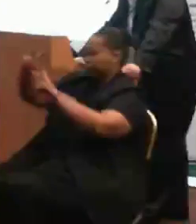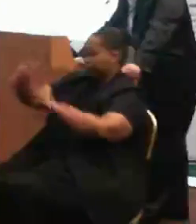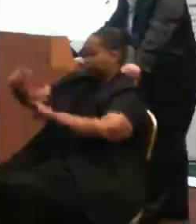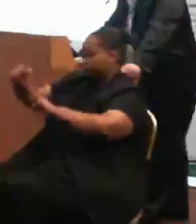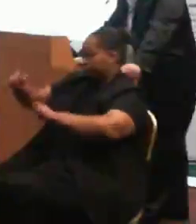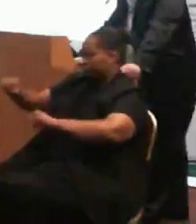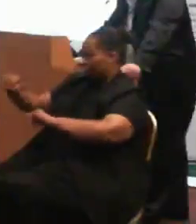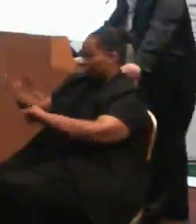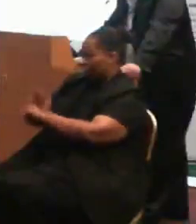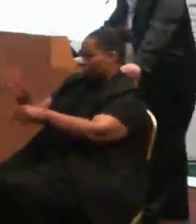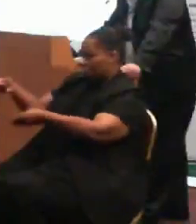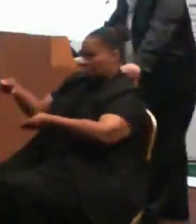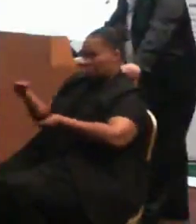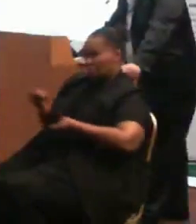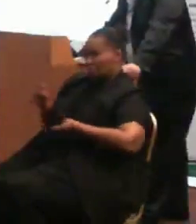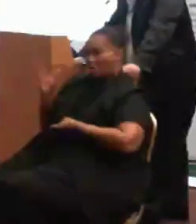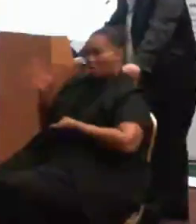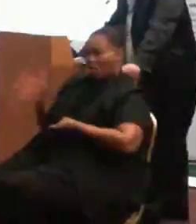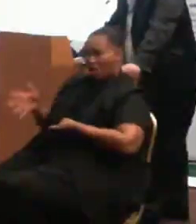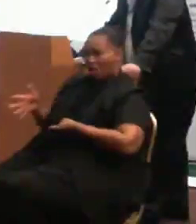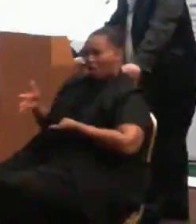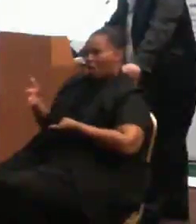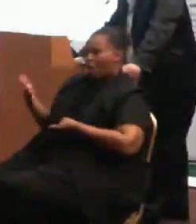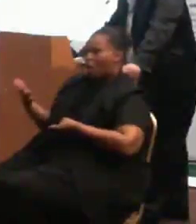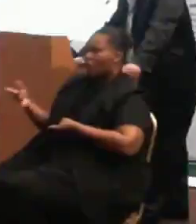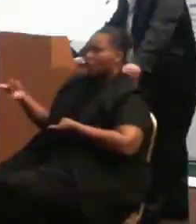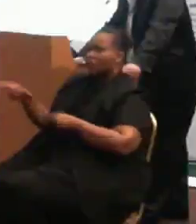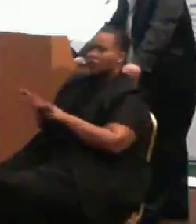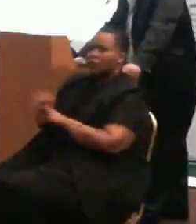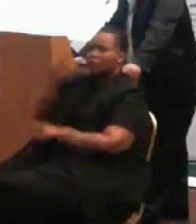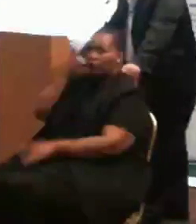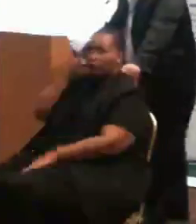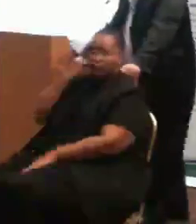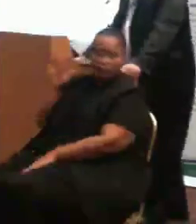from you on Eskom, or are you also going to look the other way?